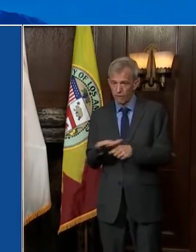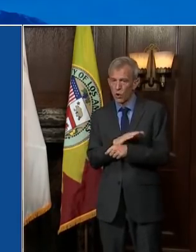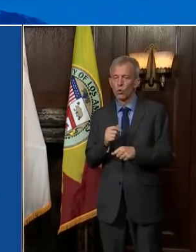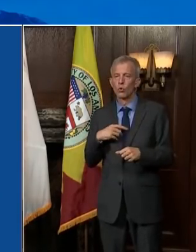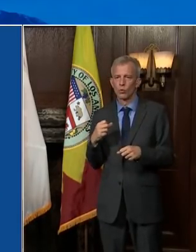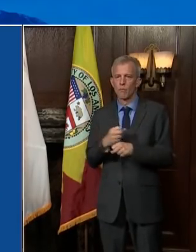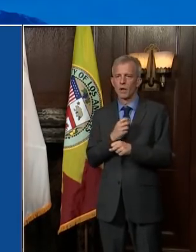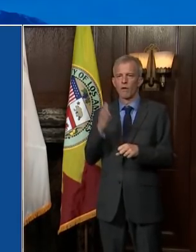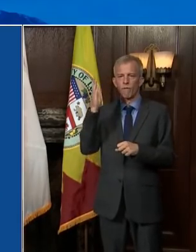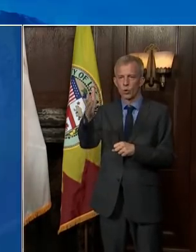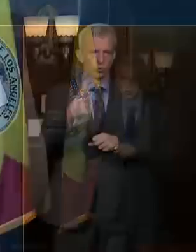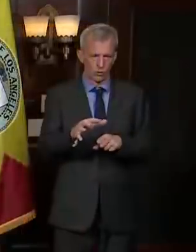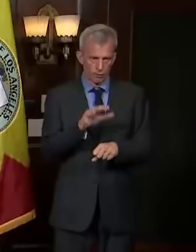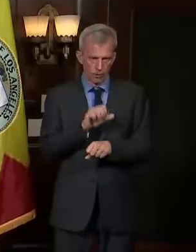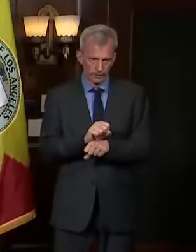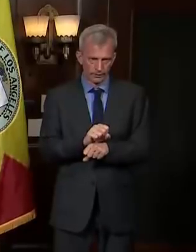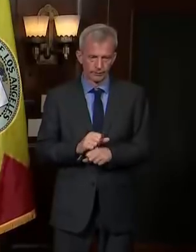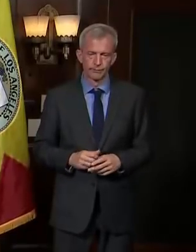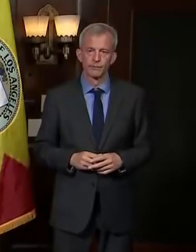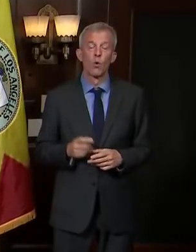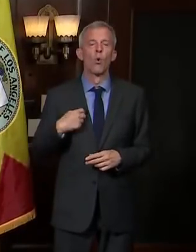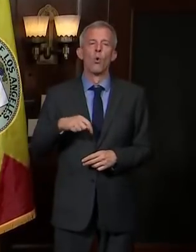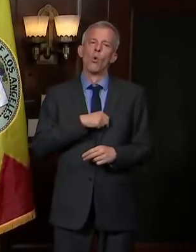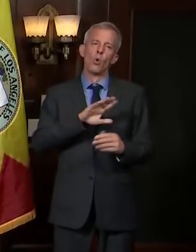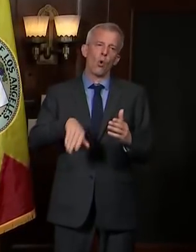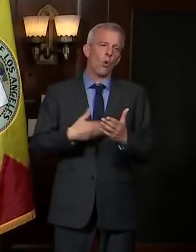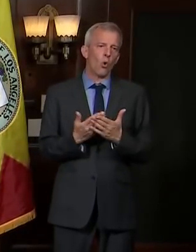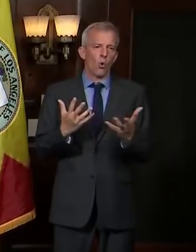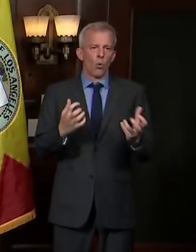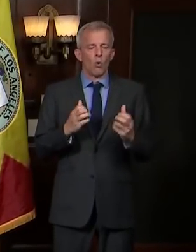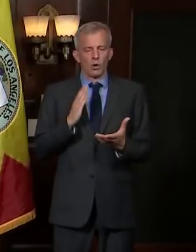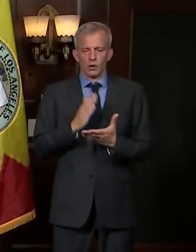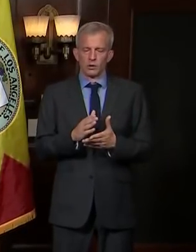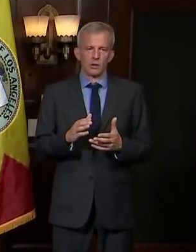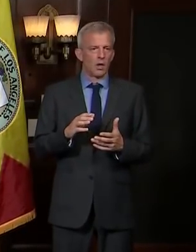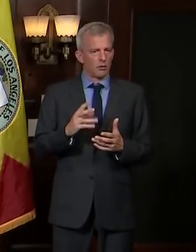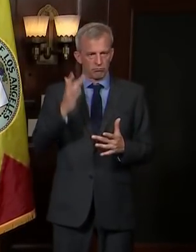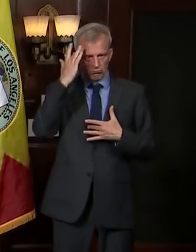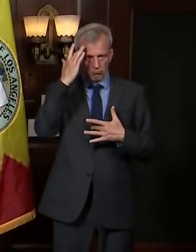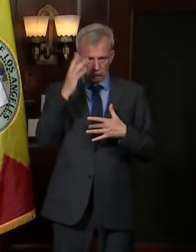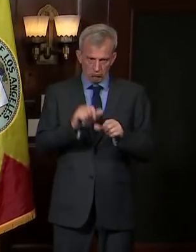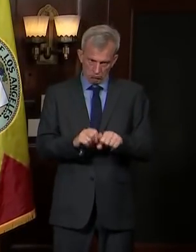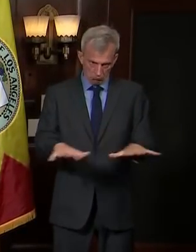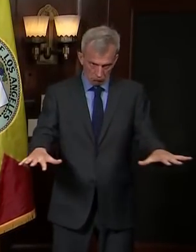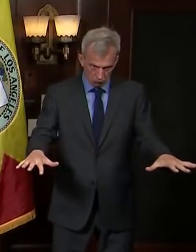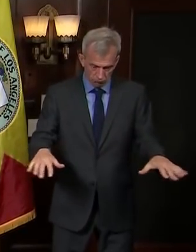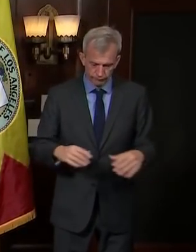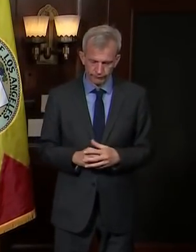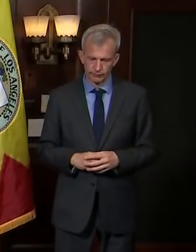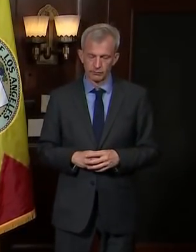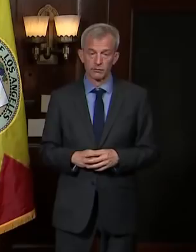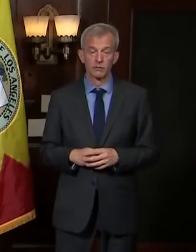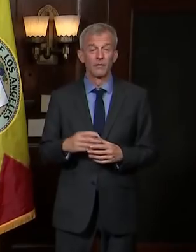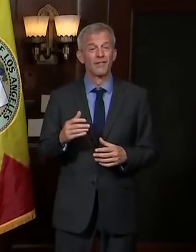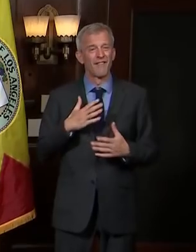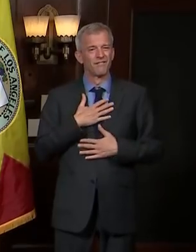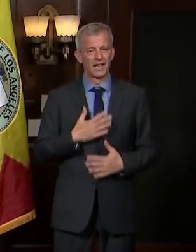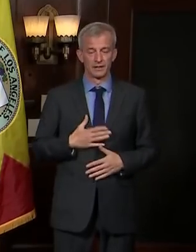now. We all want to stop the spread of the coronavirus. Physical